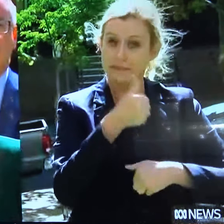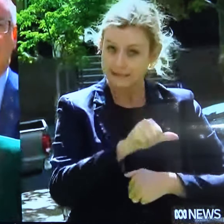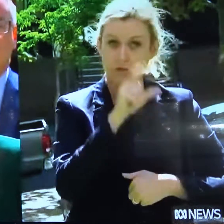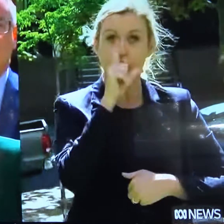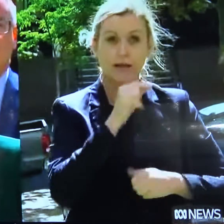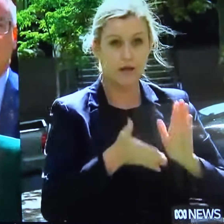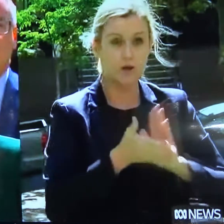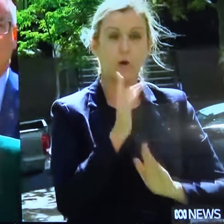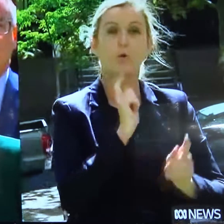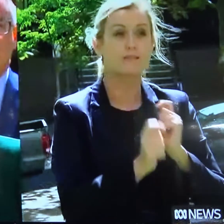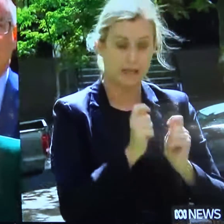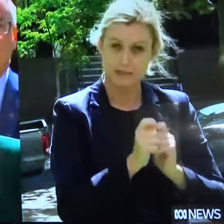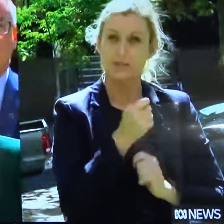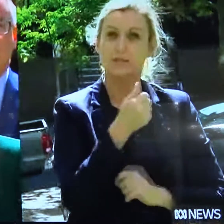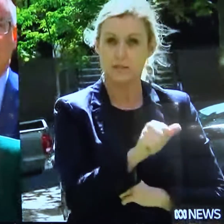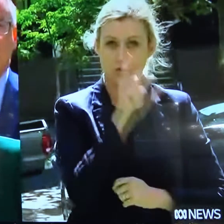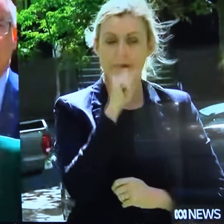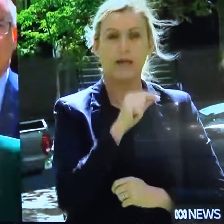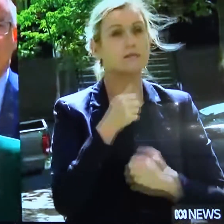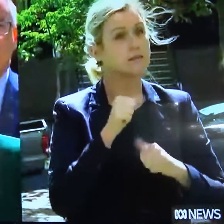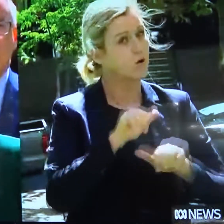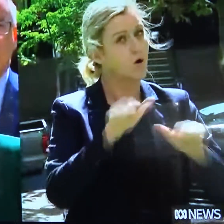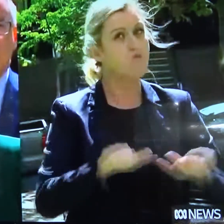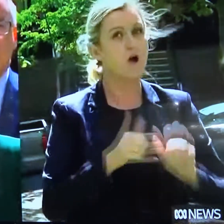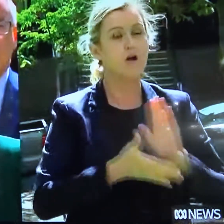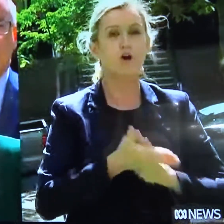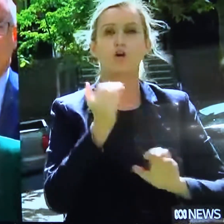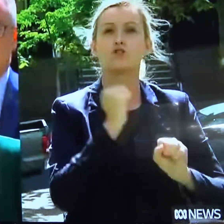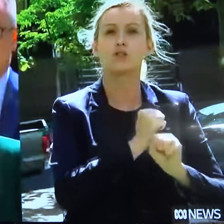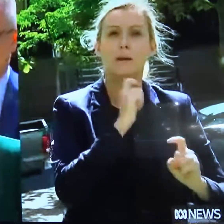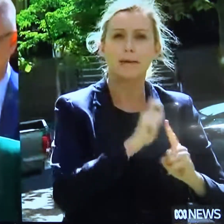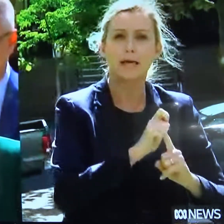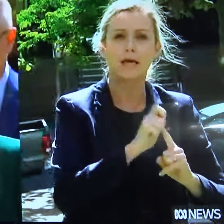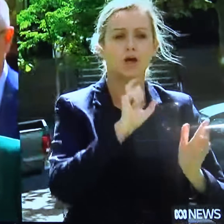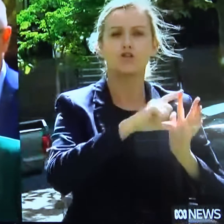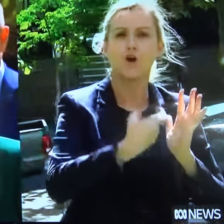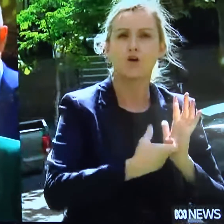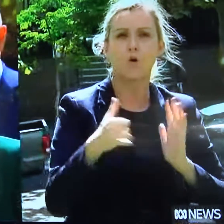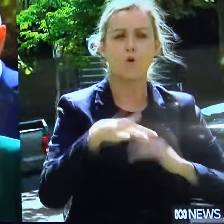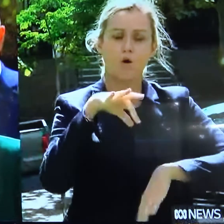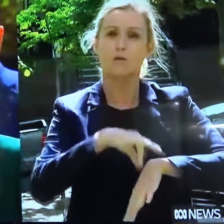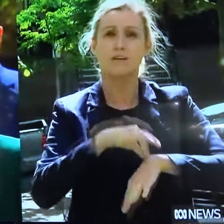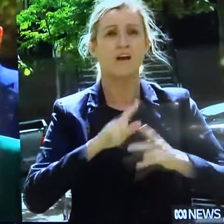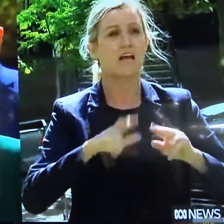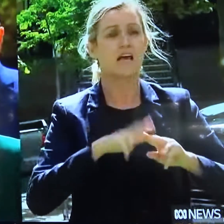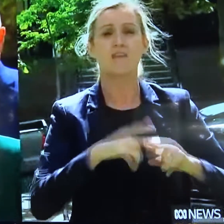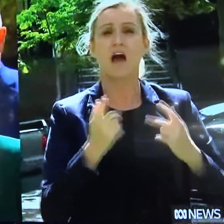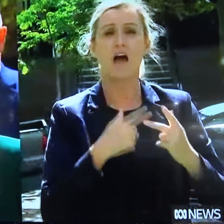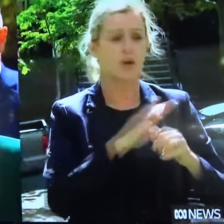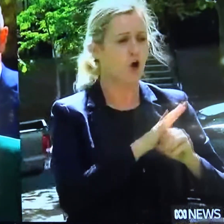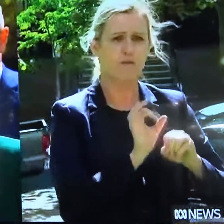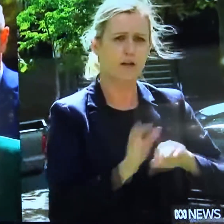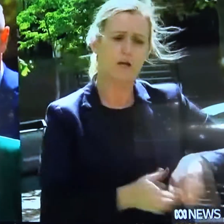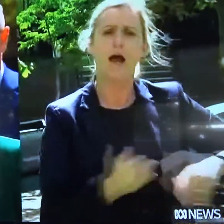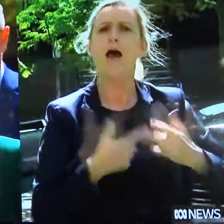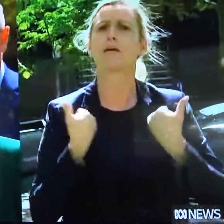GP. It's very safe to go to a GP or a hospital even if you have a non-COVID issue and need medical attention. Dr. Chant